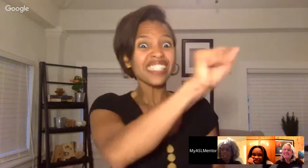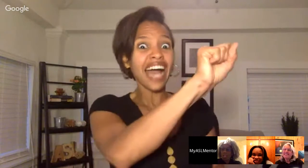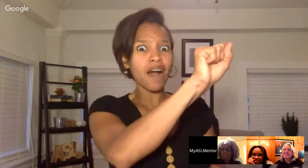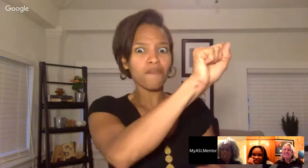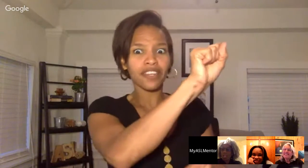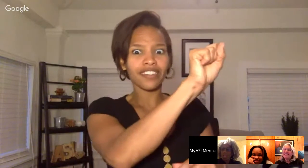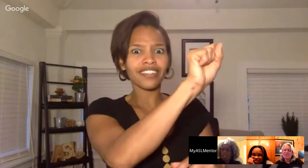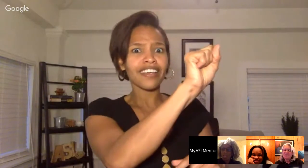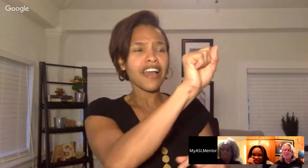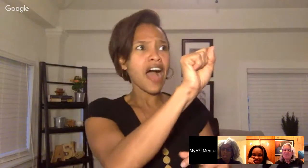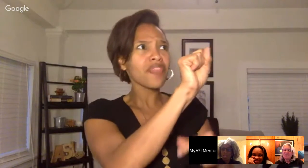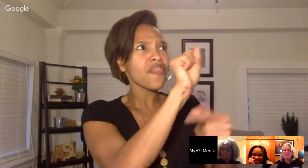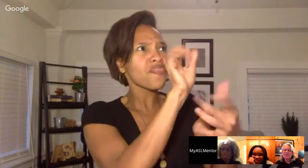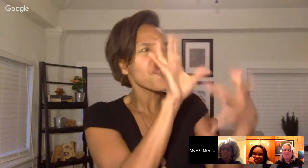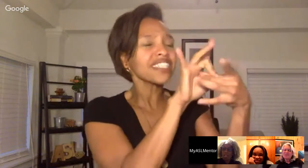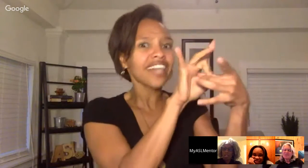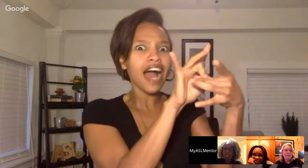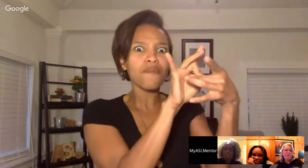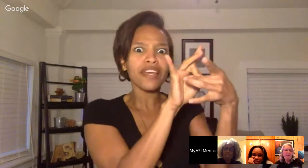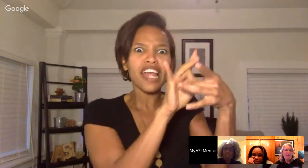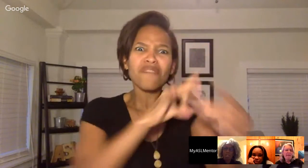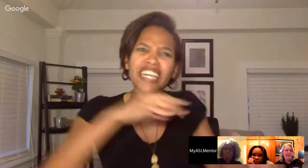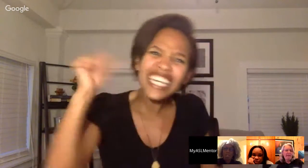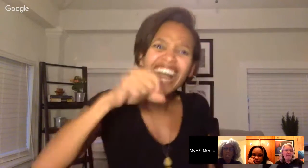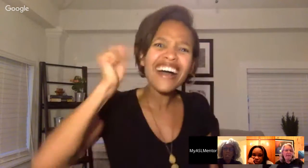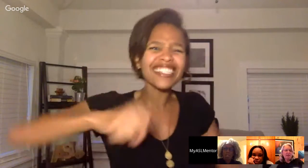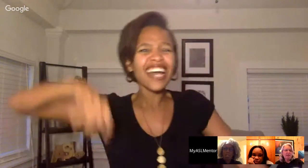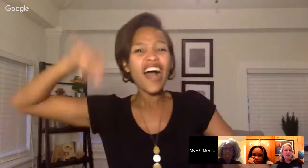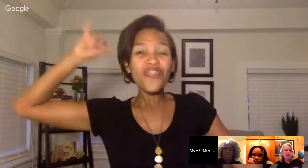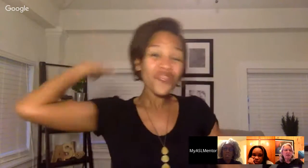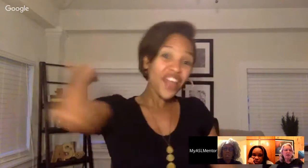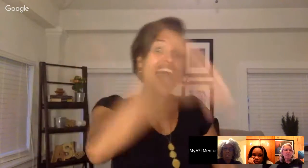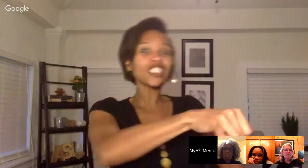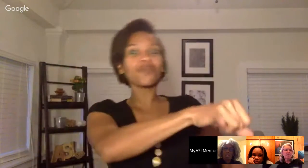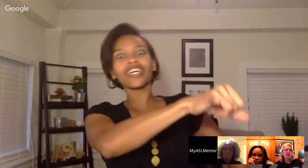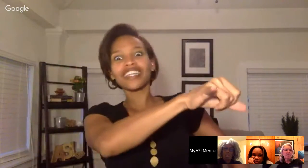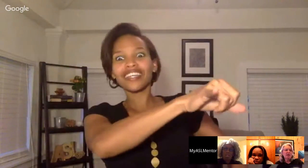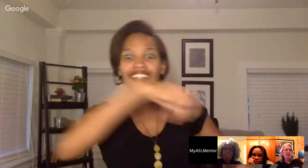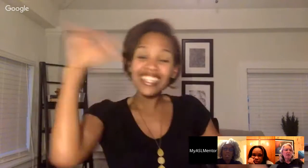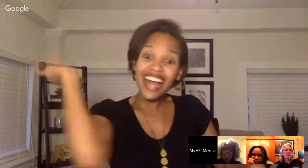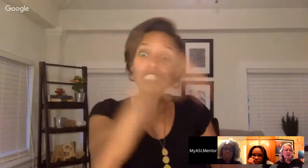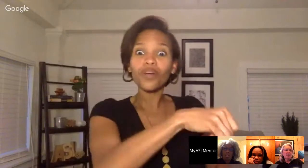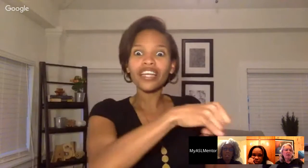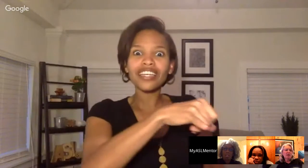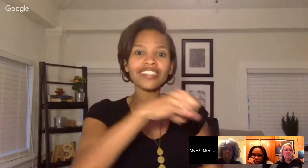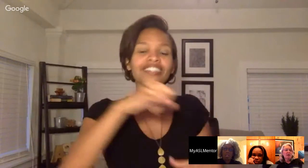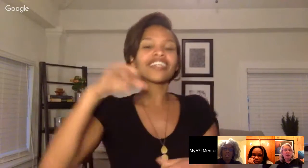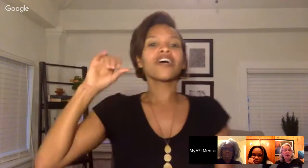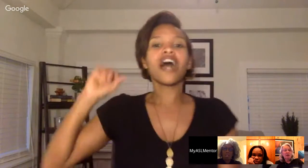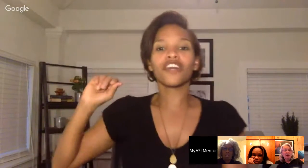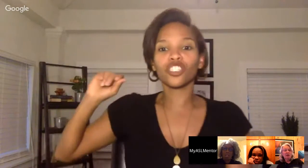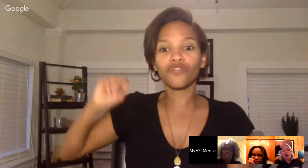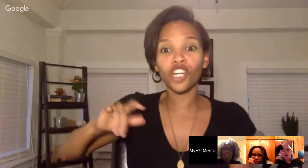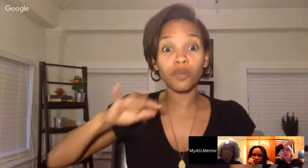this happened, and then this happened, and I'm like, yes, that's what it is, that's what it is. And then she